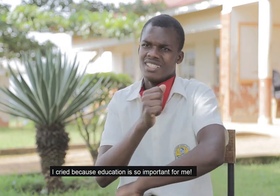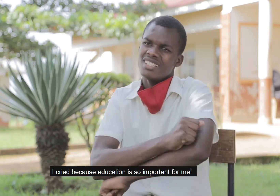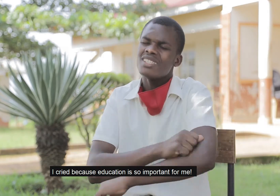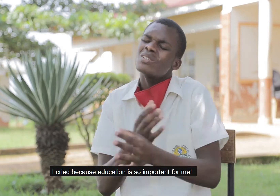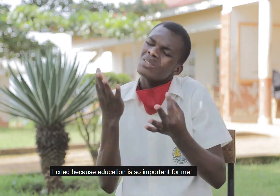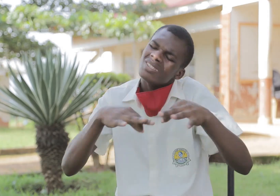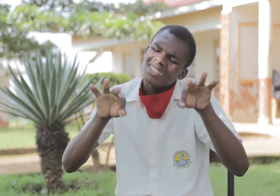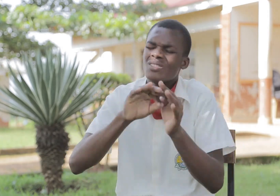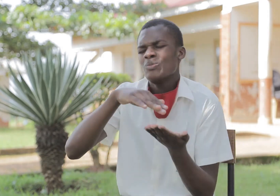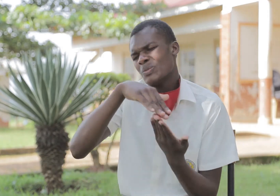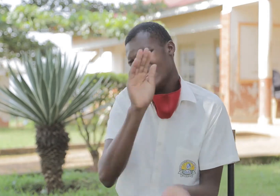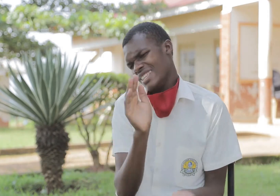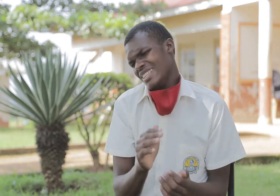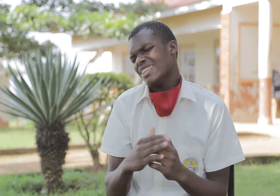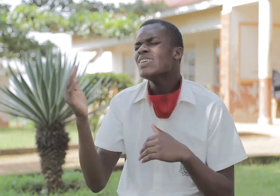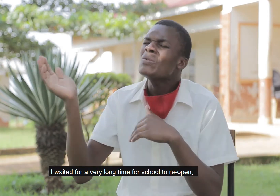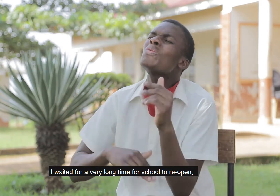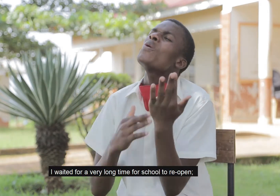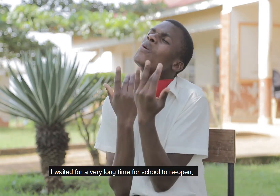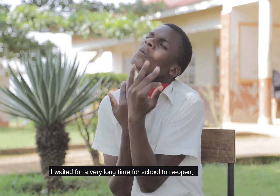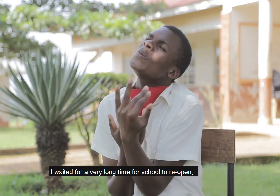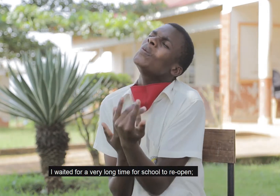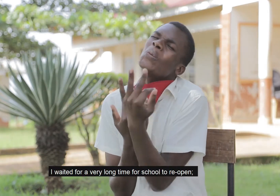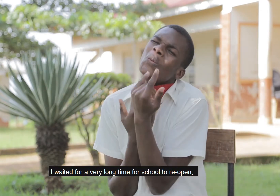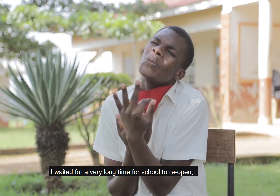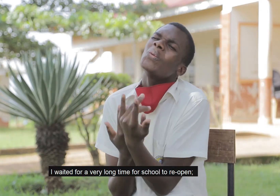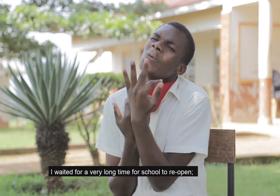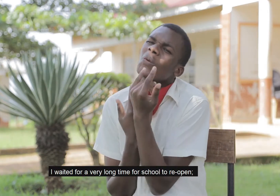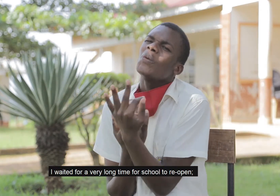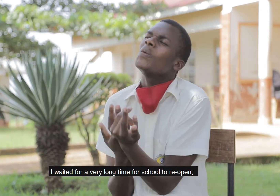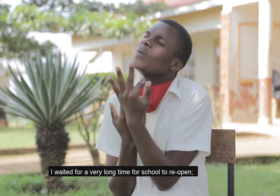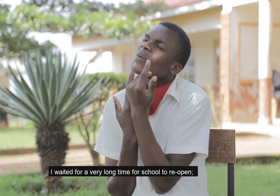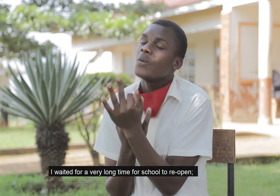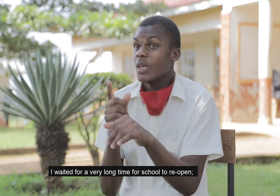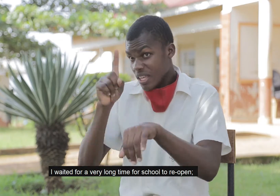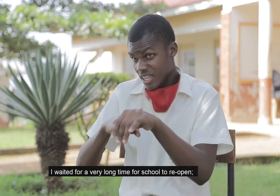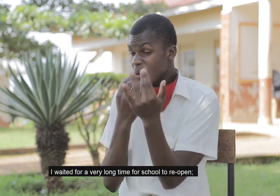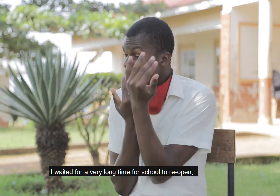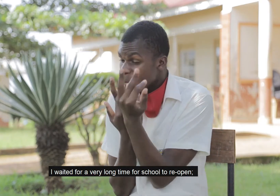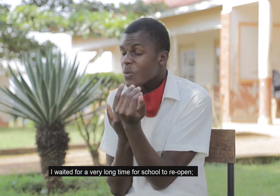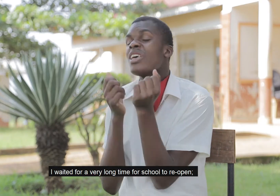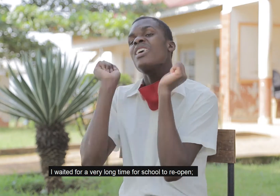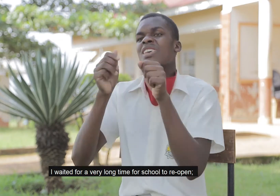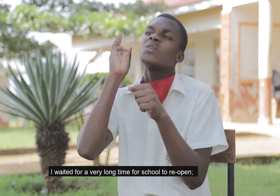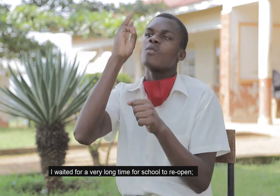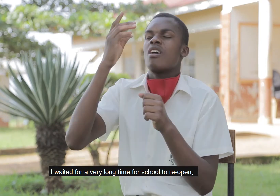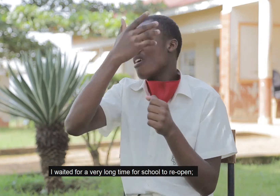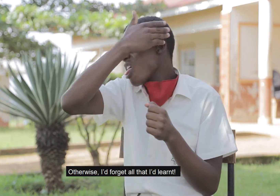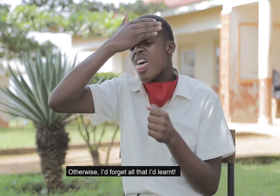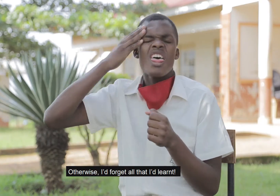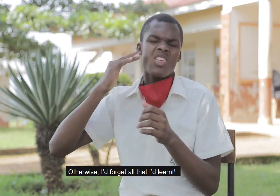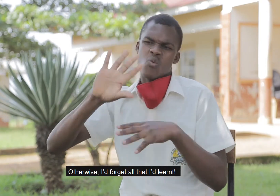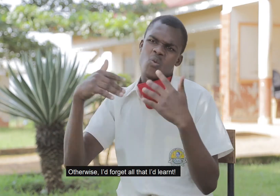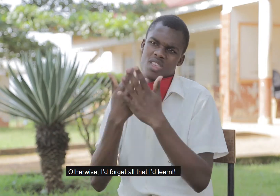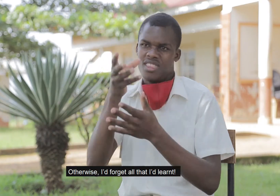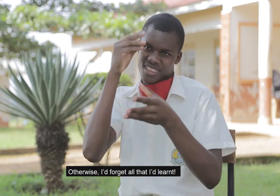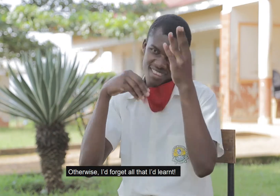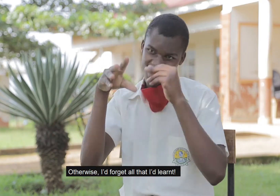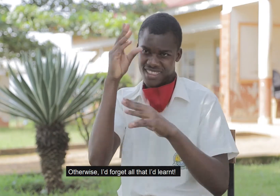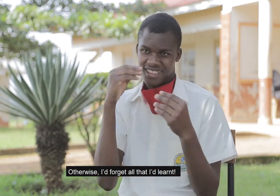me. I waited for a long time for school to reopen. Otherwise, I would forget all that I